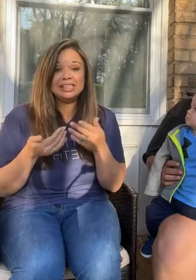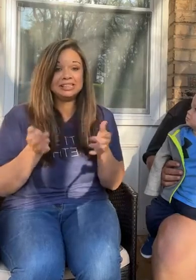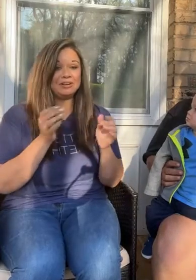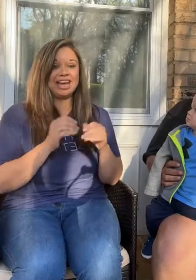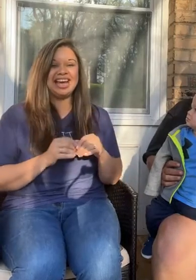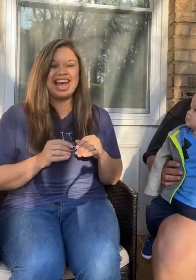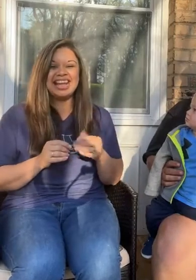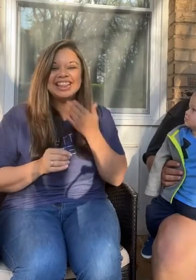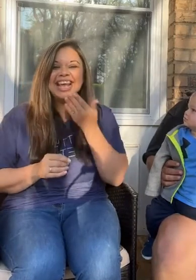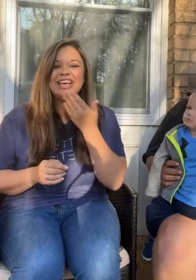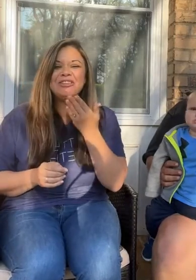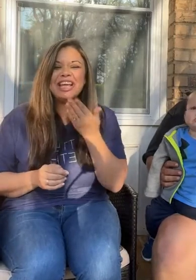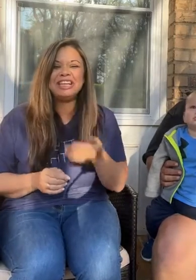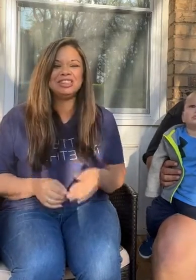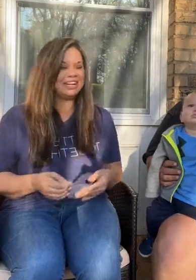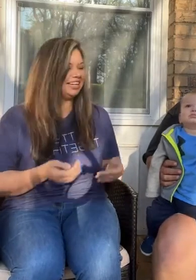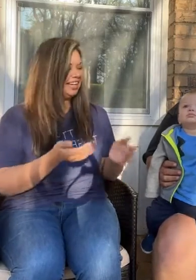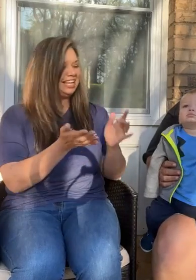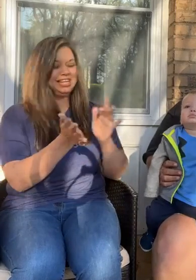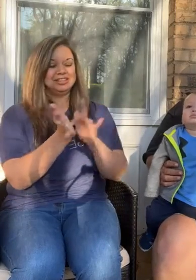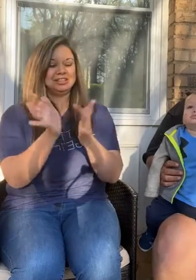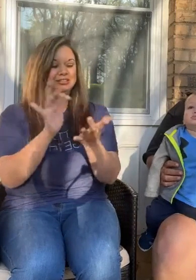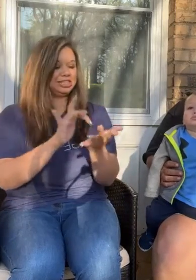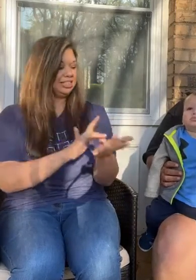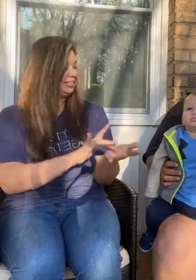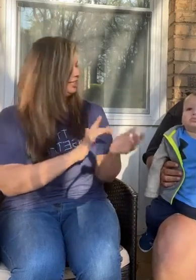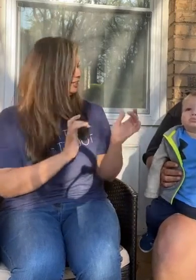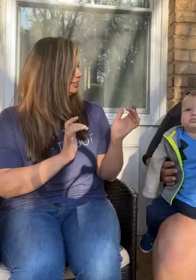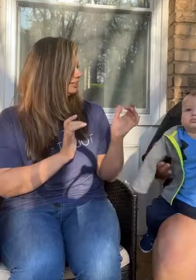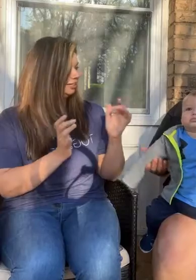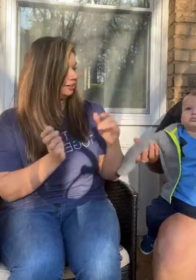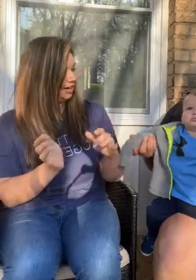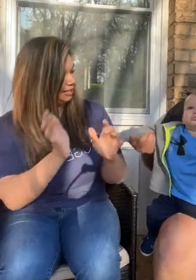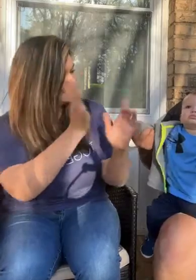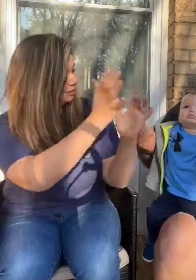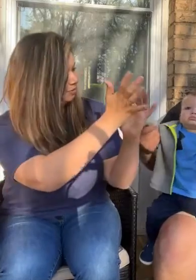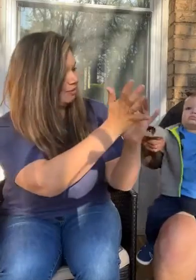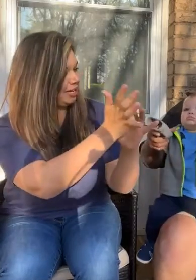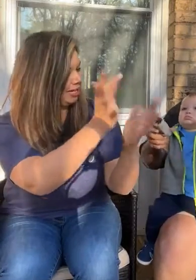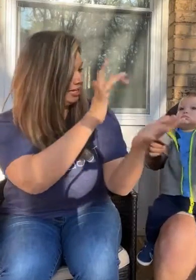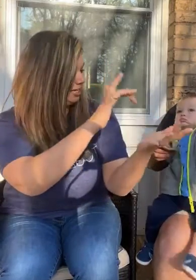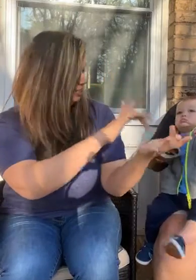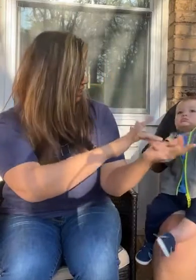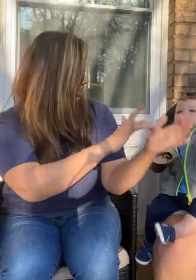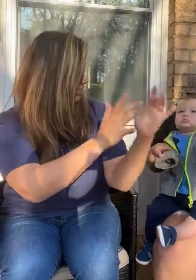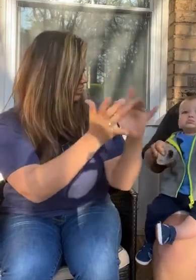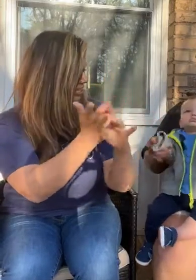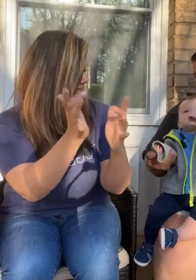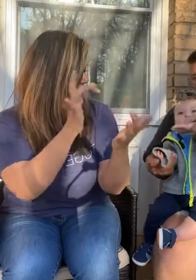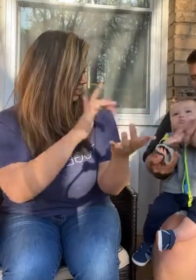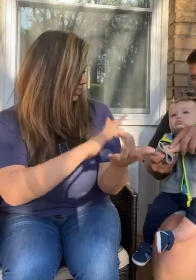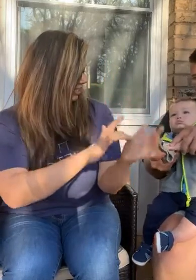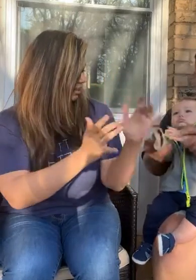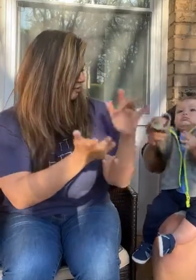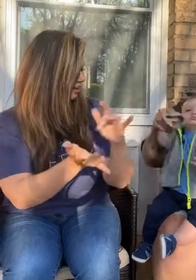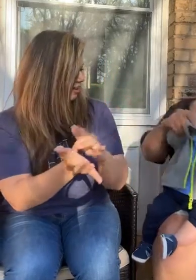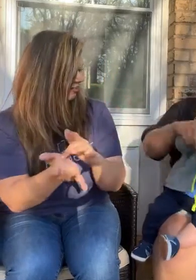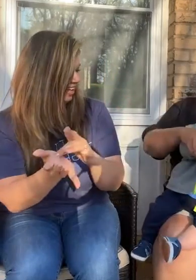easy, okay? Thank you. Thank you, Sharon. So Jesus. All right. You watching, baby? Jesus. There we go.